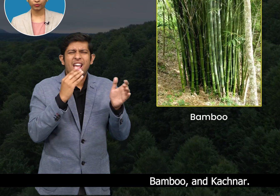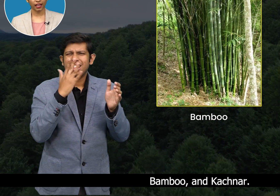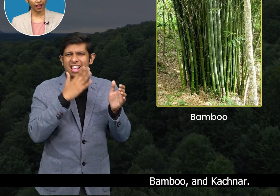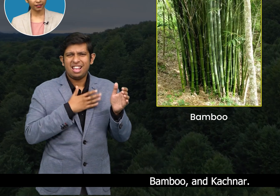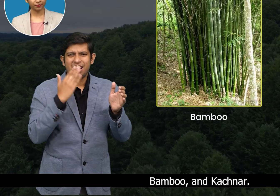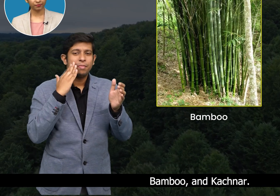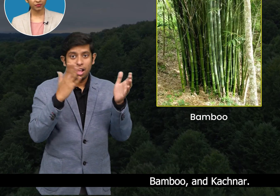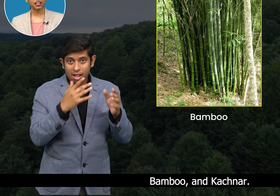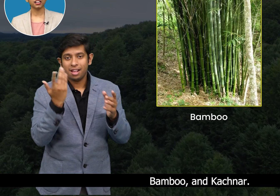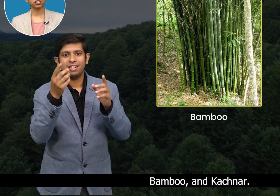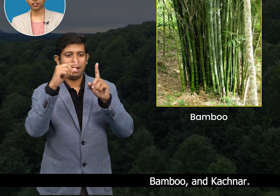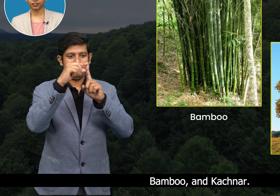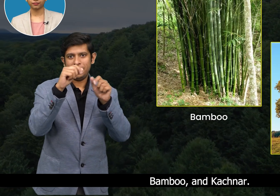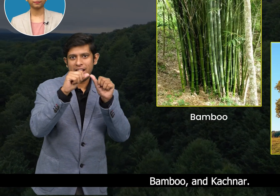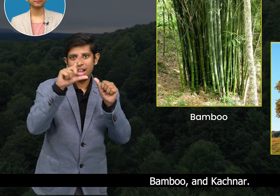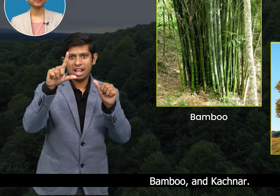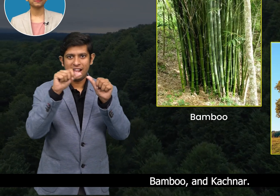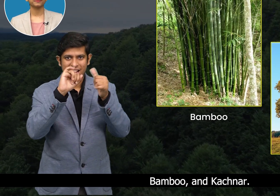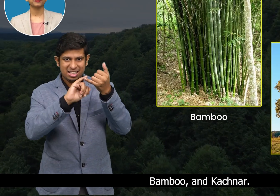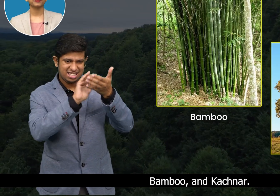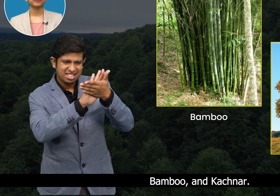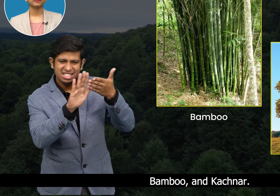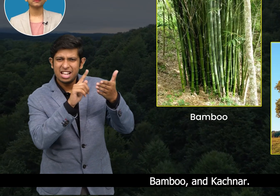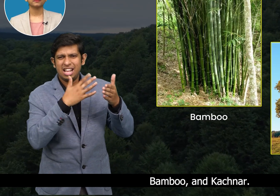bamboo and kachnar.